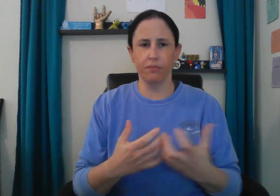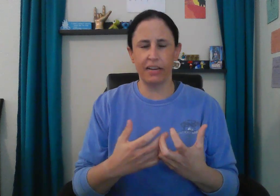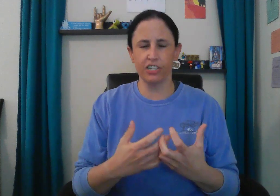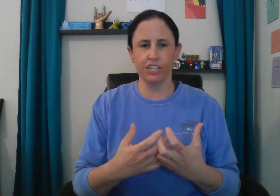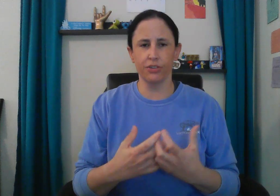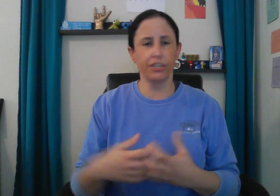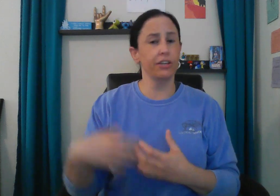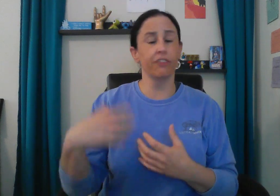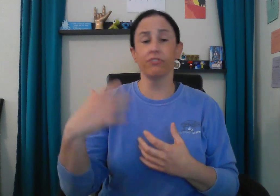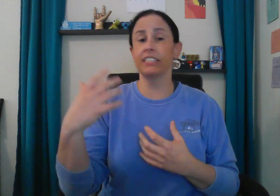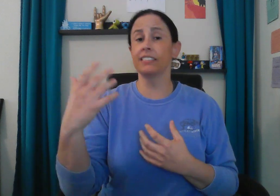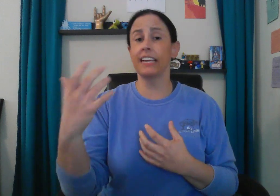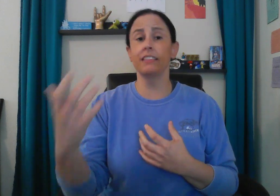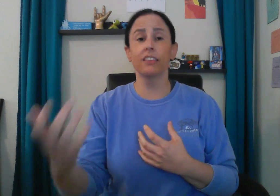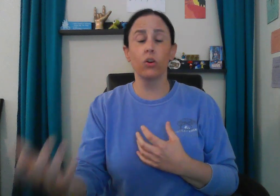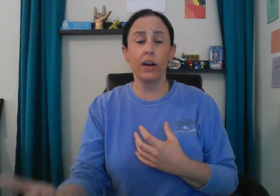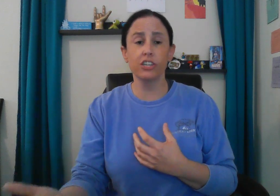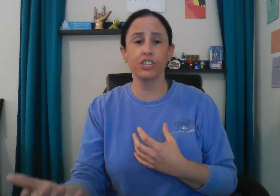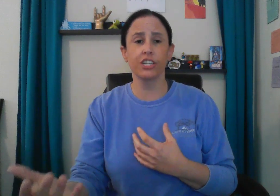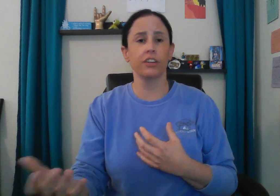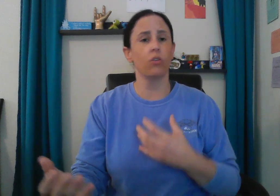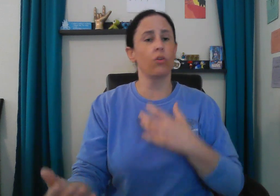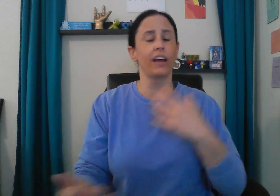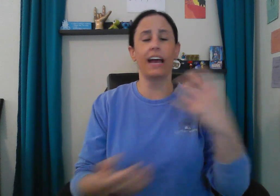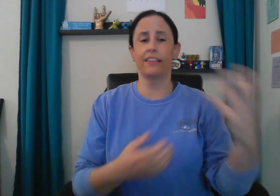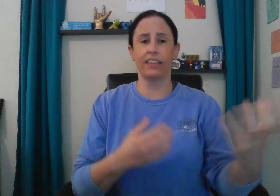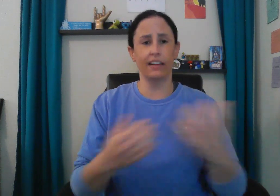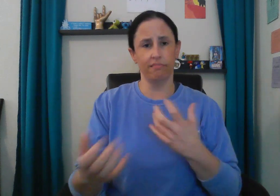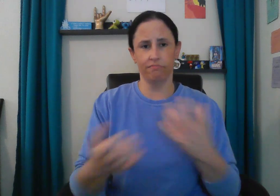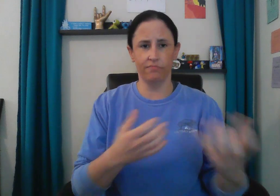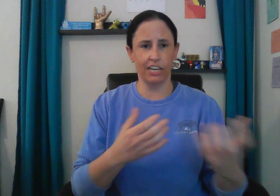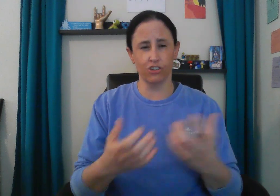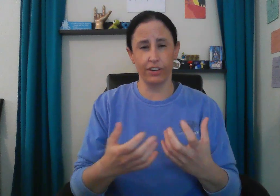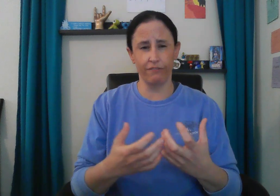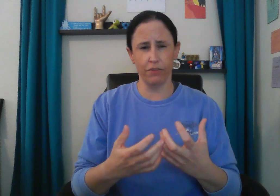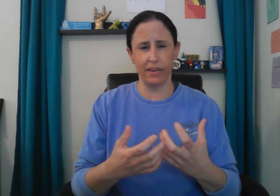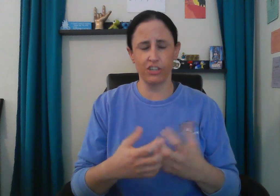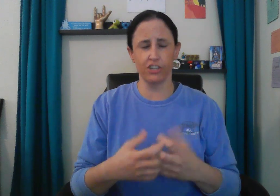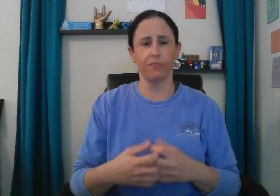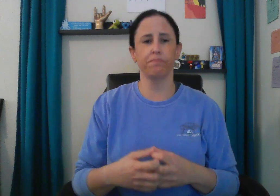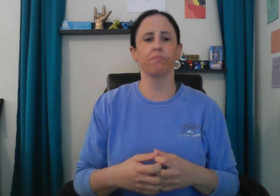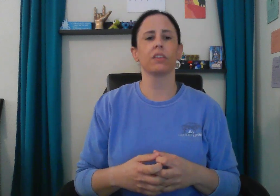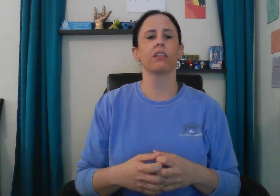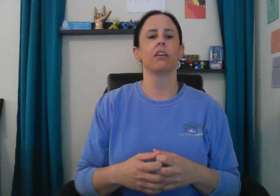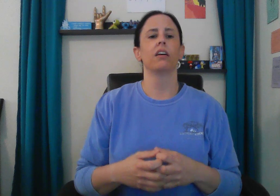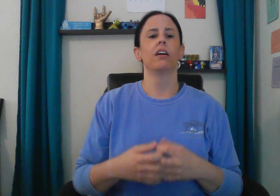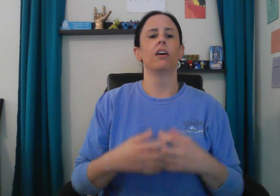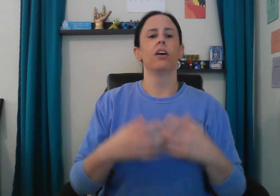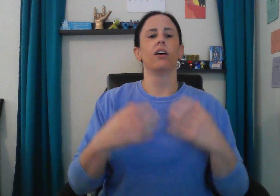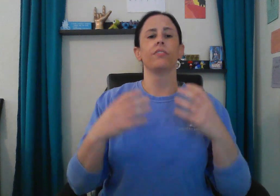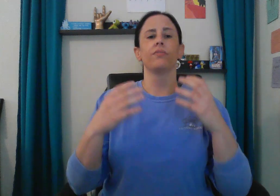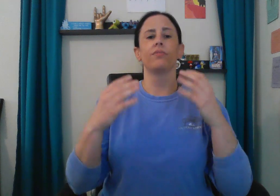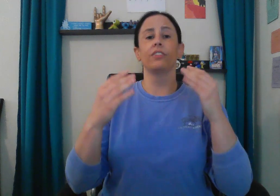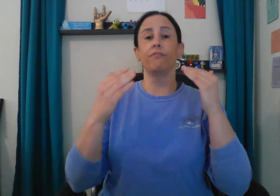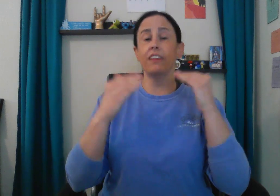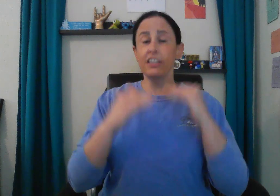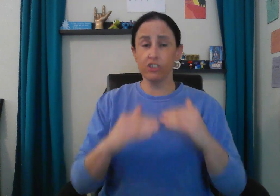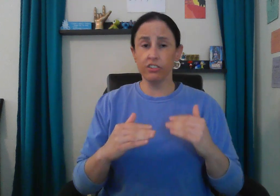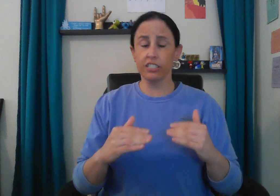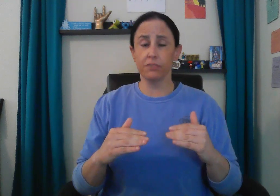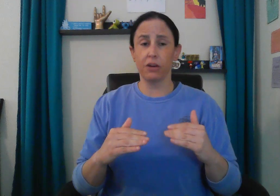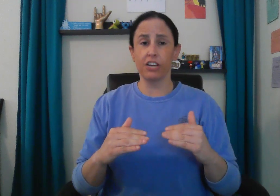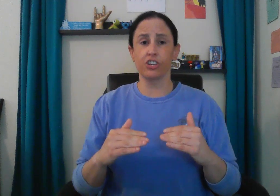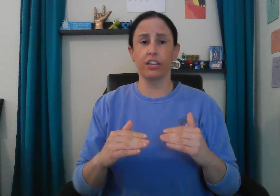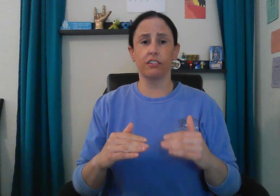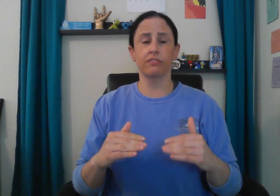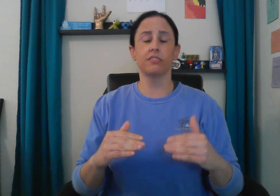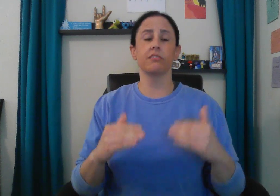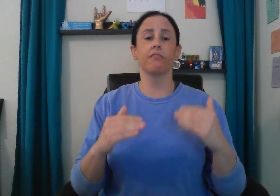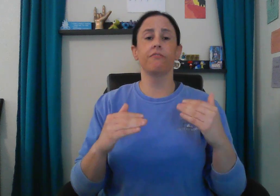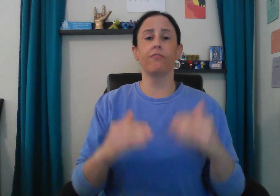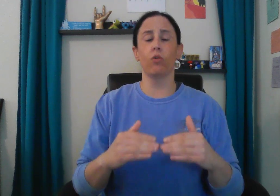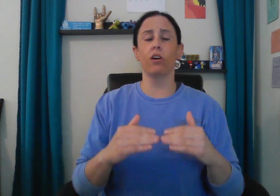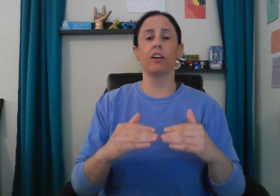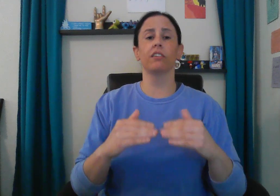information to it. You can restate the question or add that extra information. The facial expressions for,